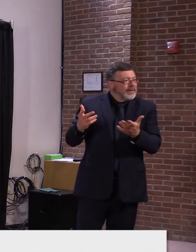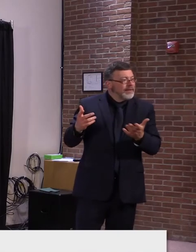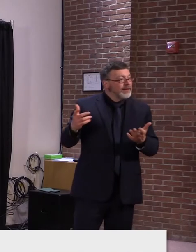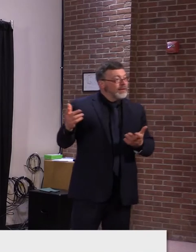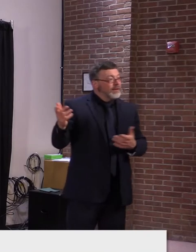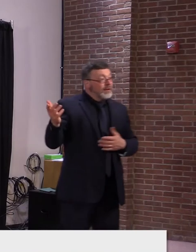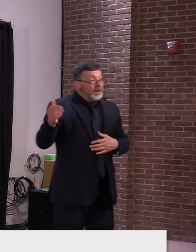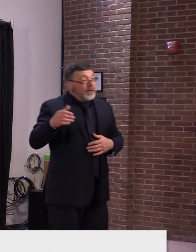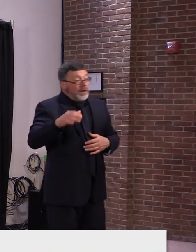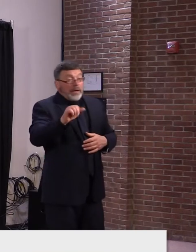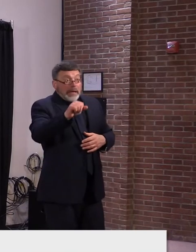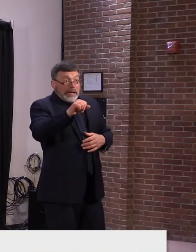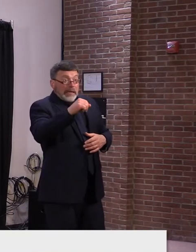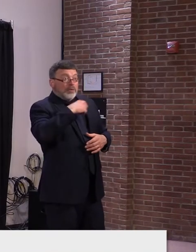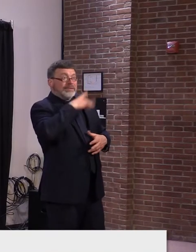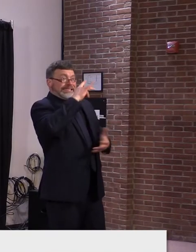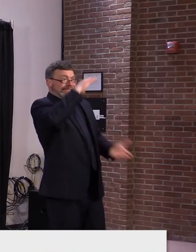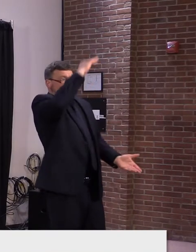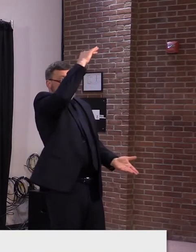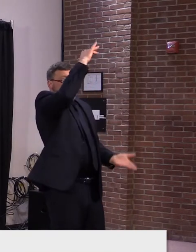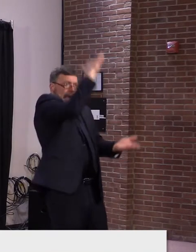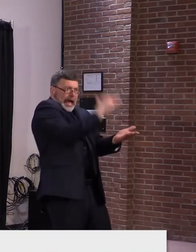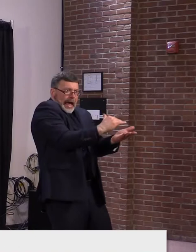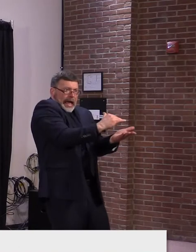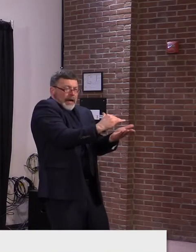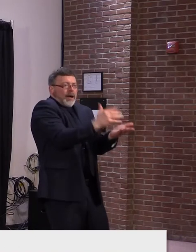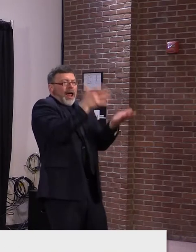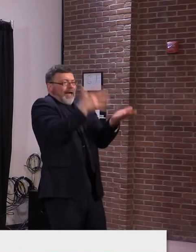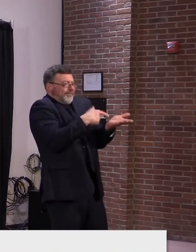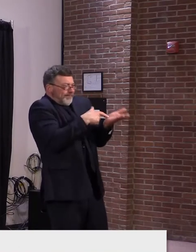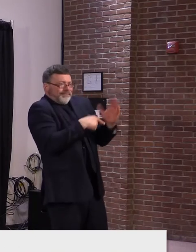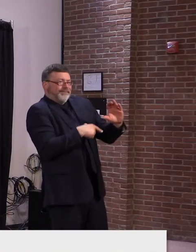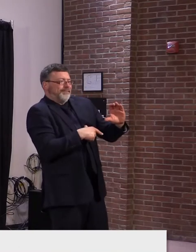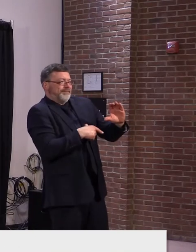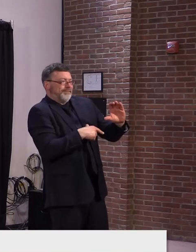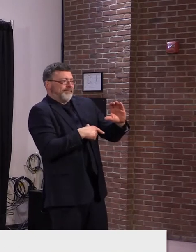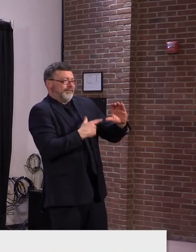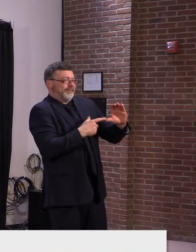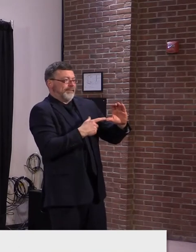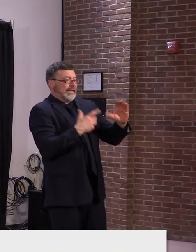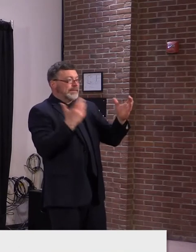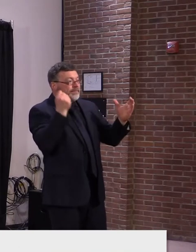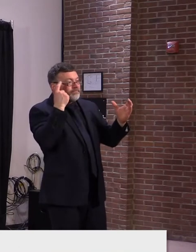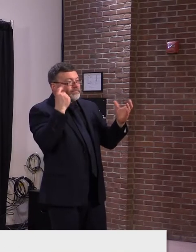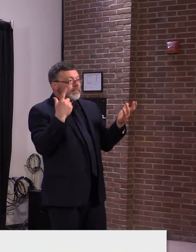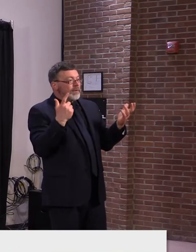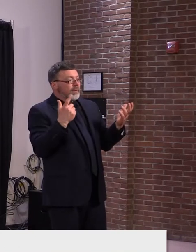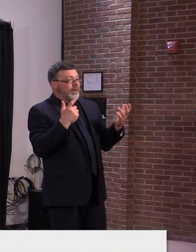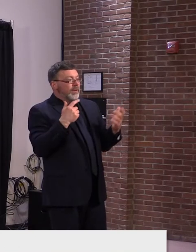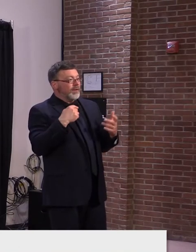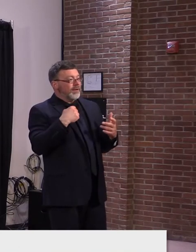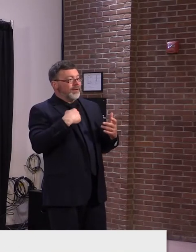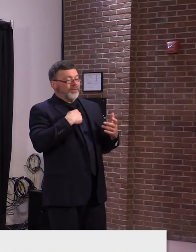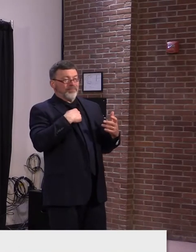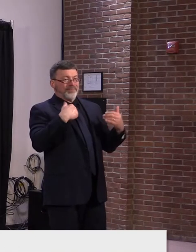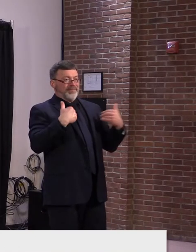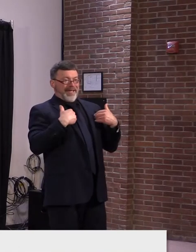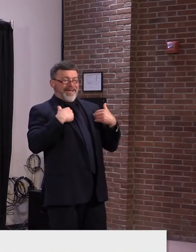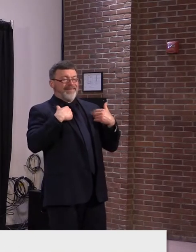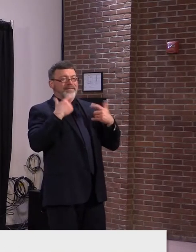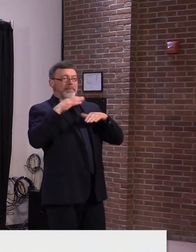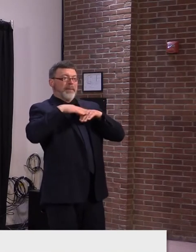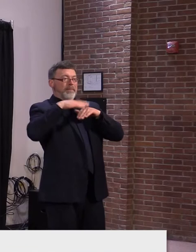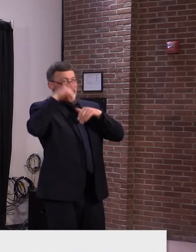in that category, we received the small state minimum, which gave us an incredible amount of